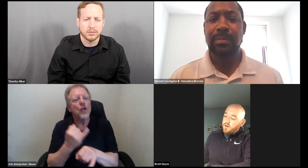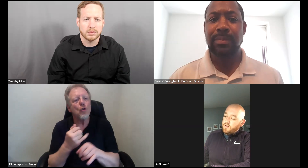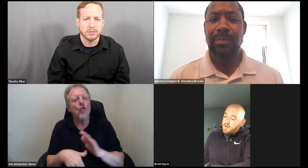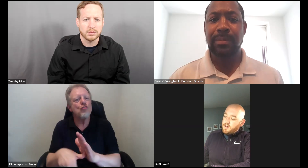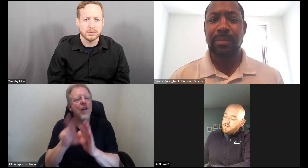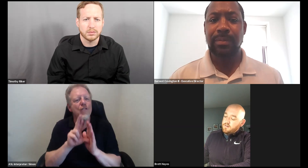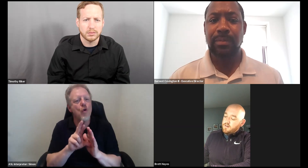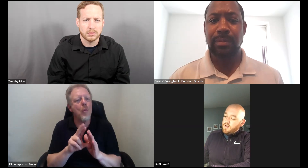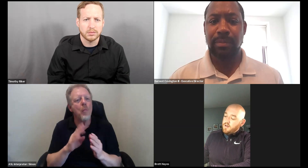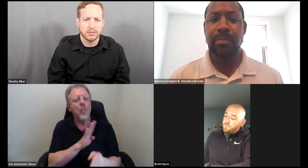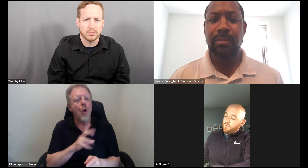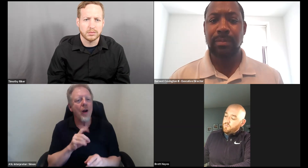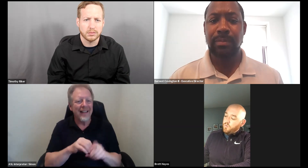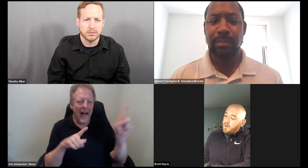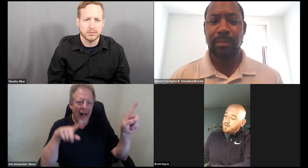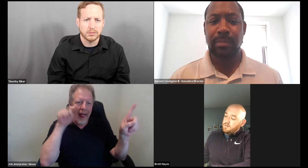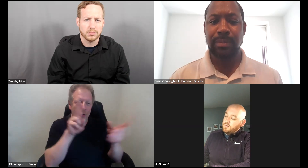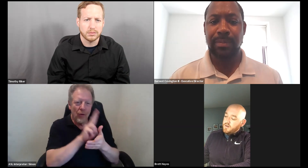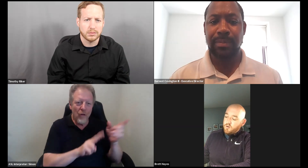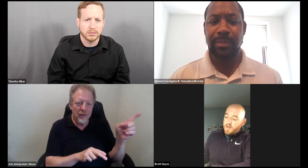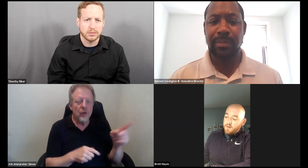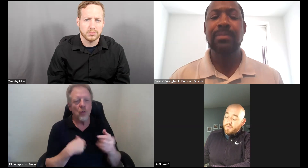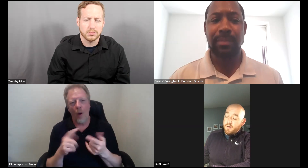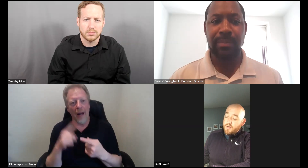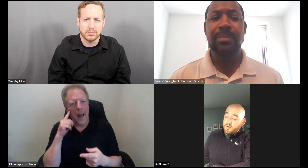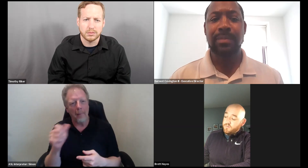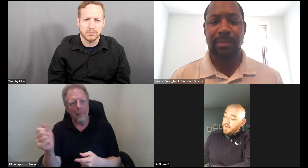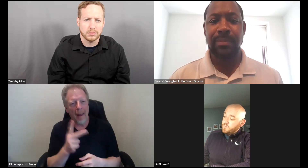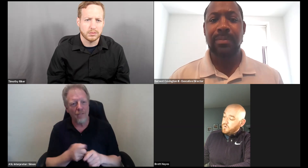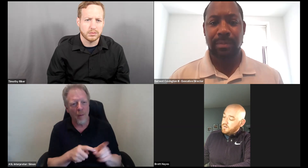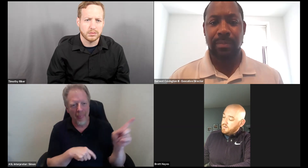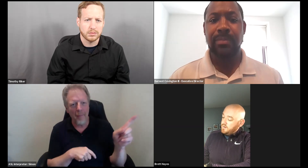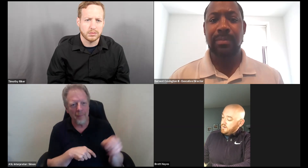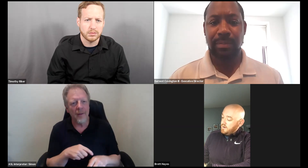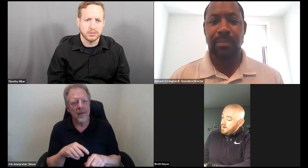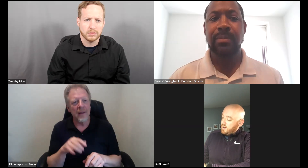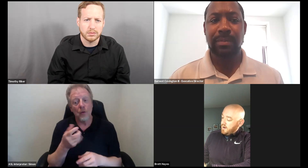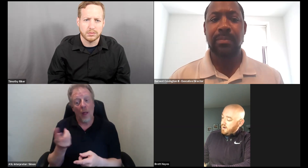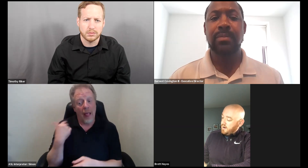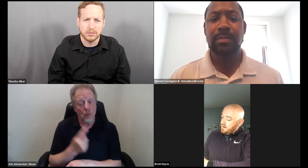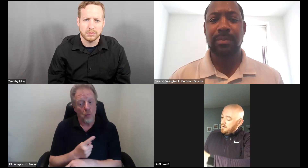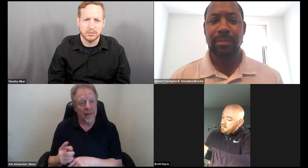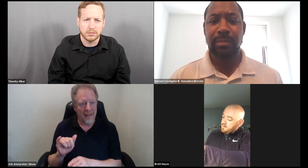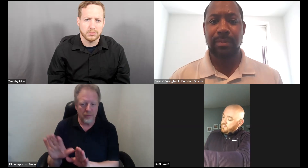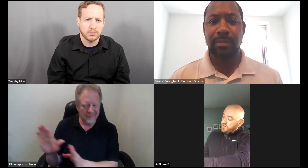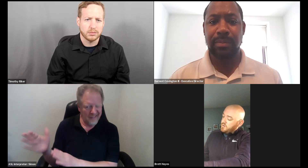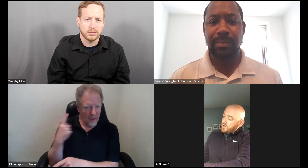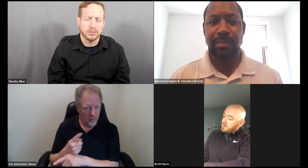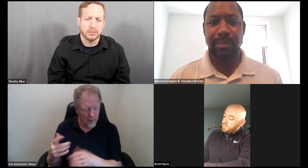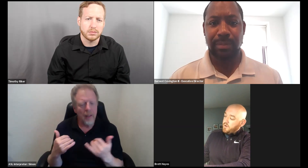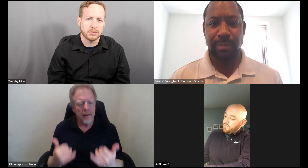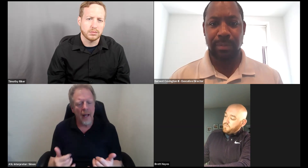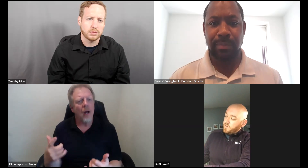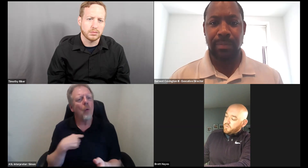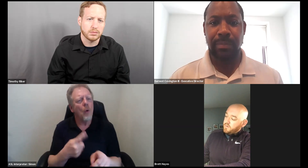at Gallaudet. And we're waiting to hear back, but that was as of last week. And we just